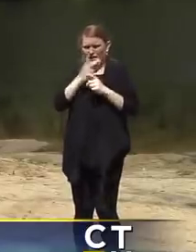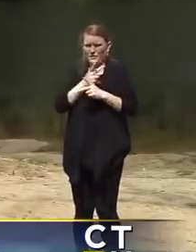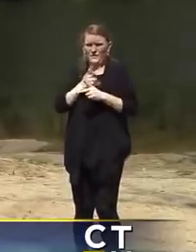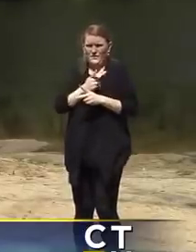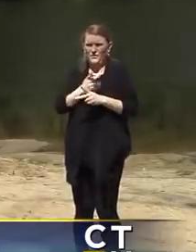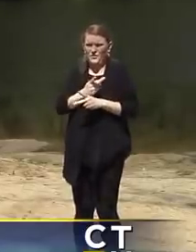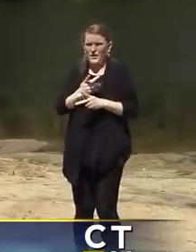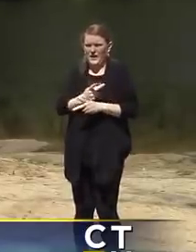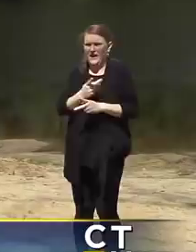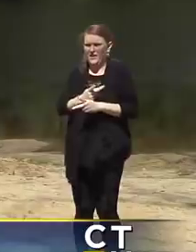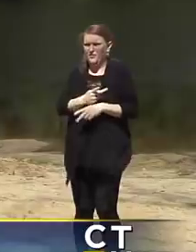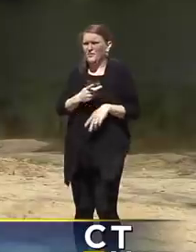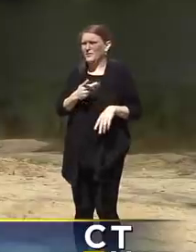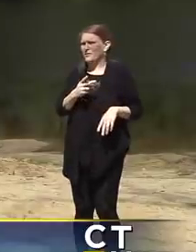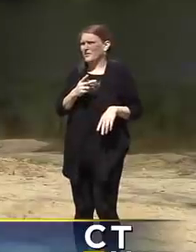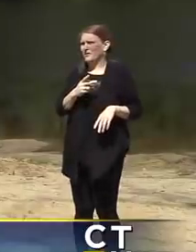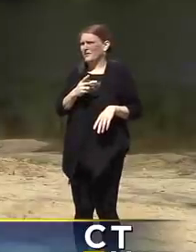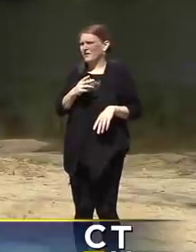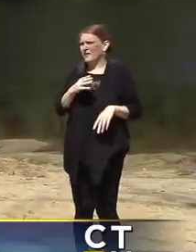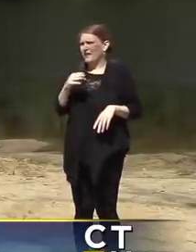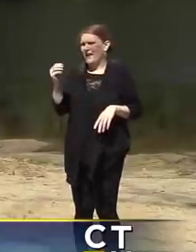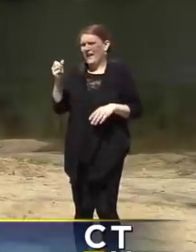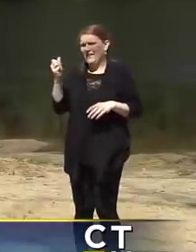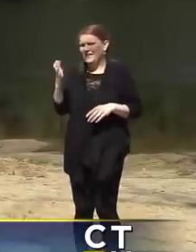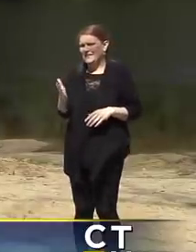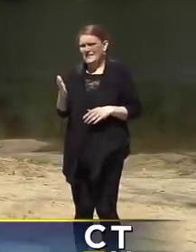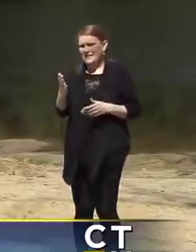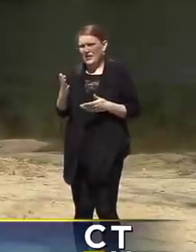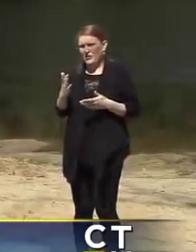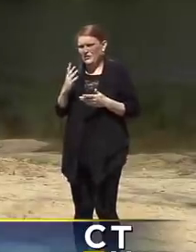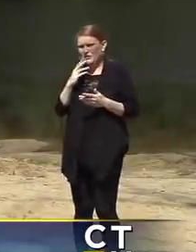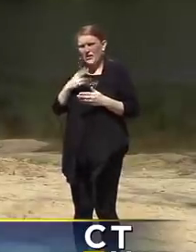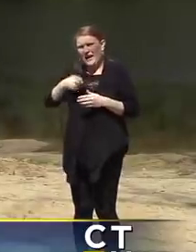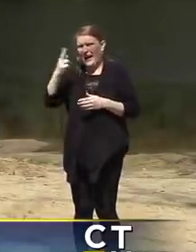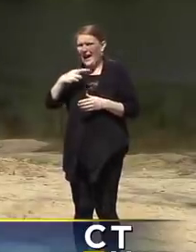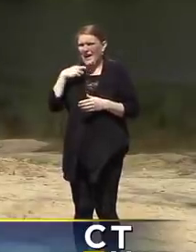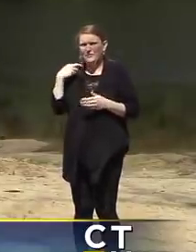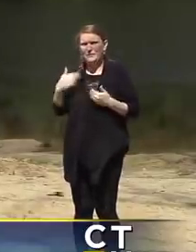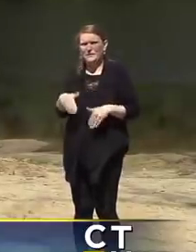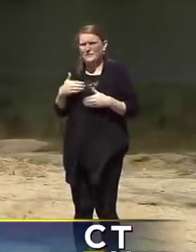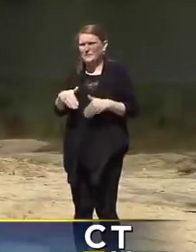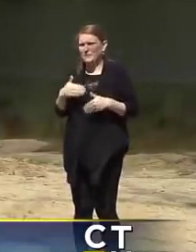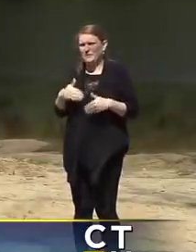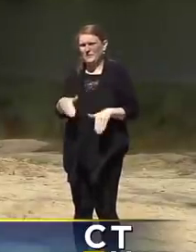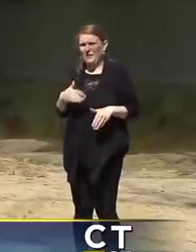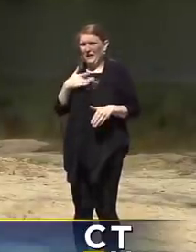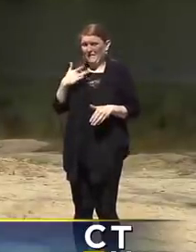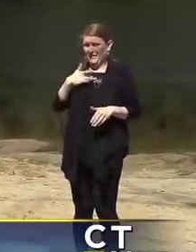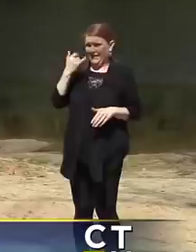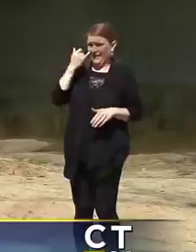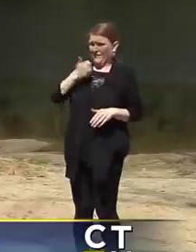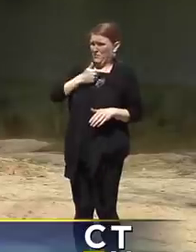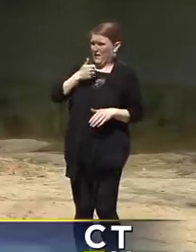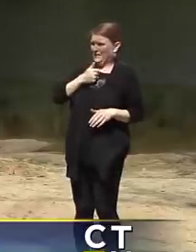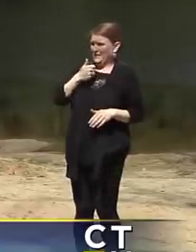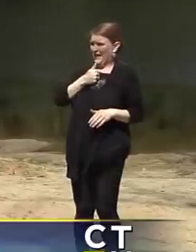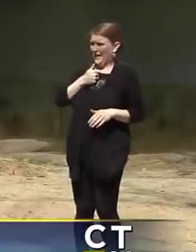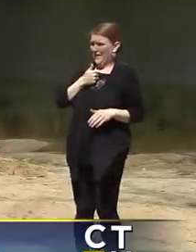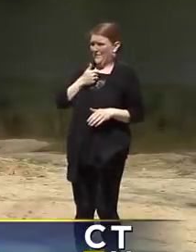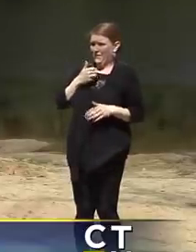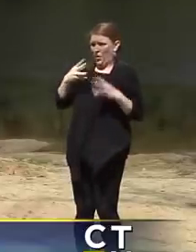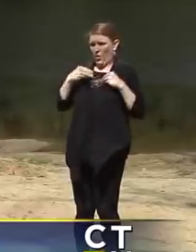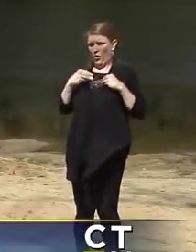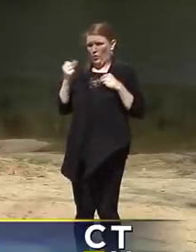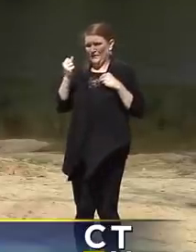the entire region. That said, I can't think of anything worse if I was operating one of these